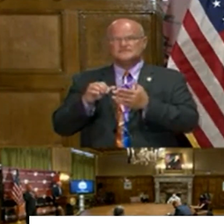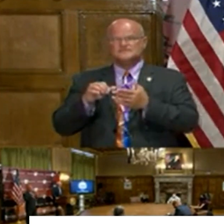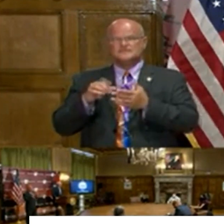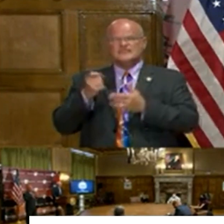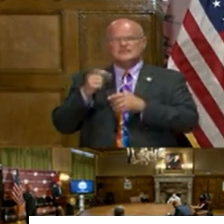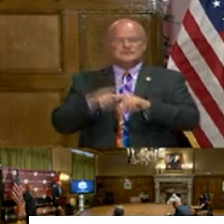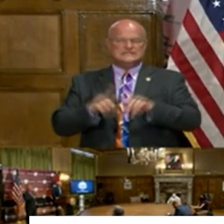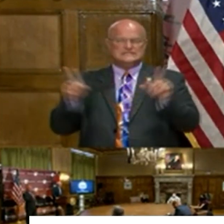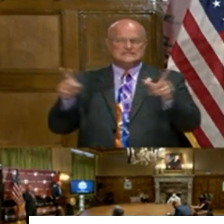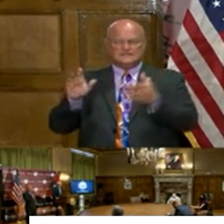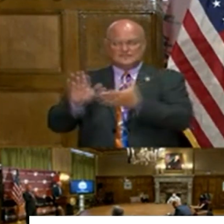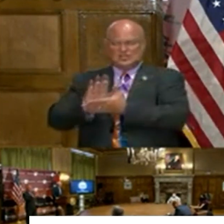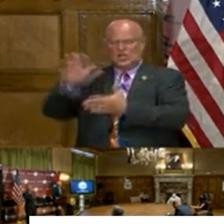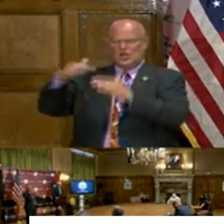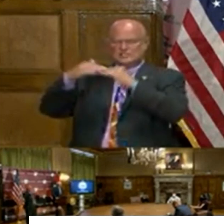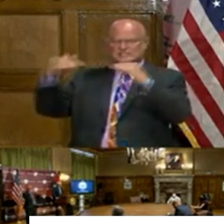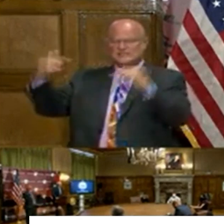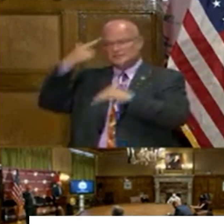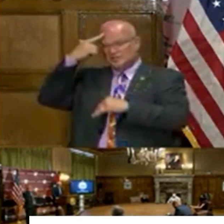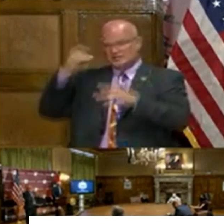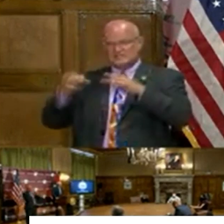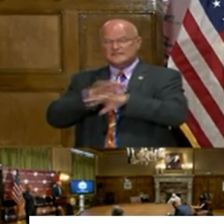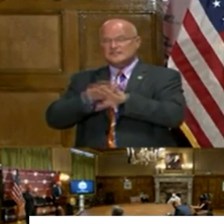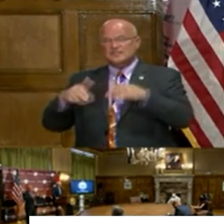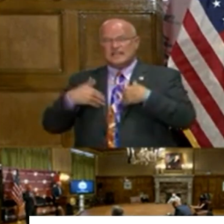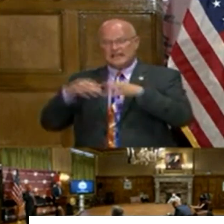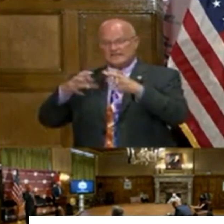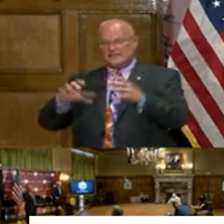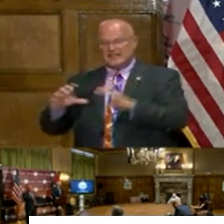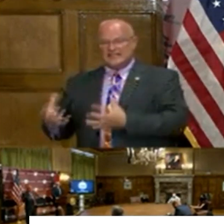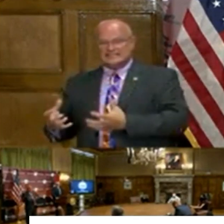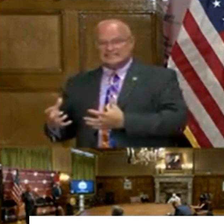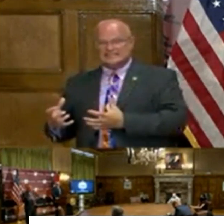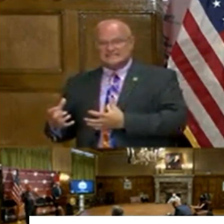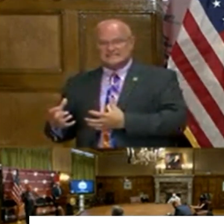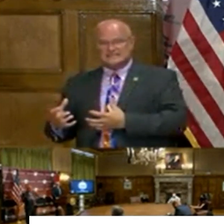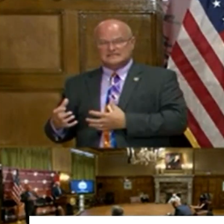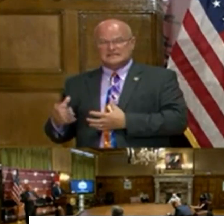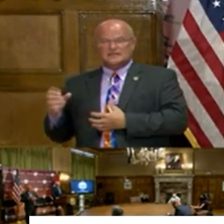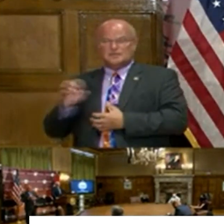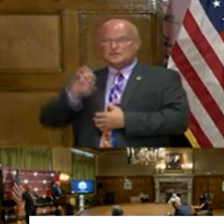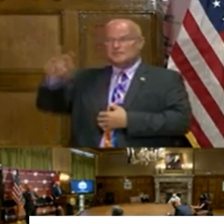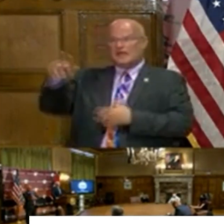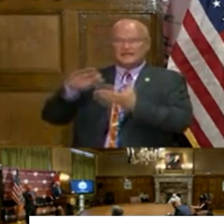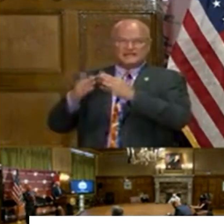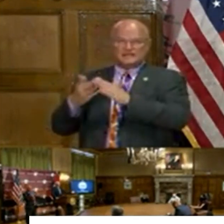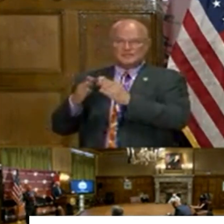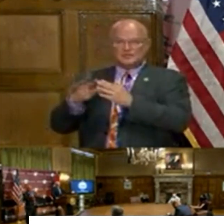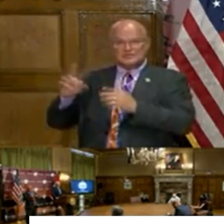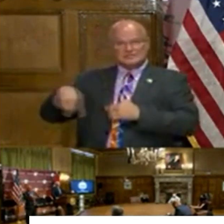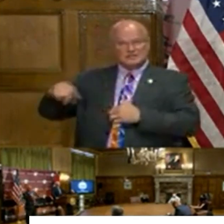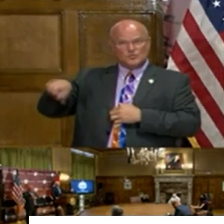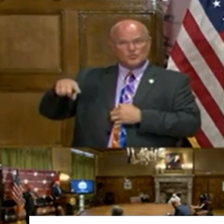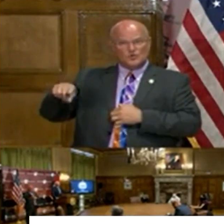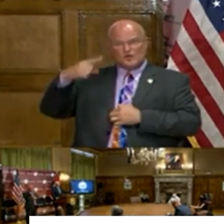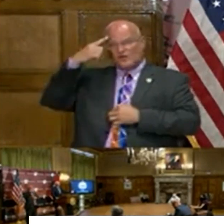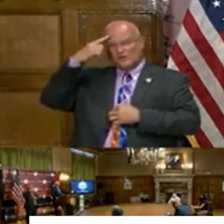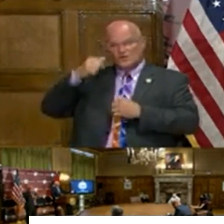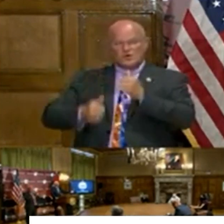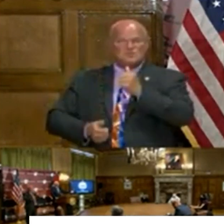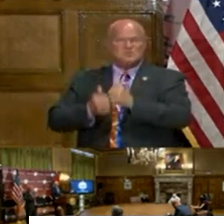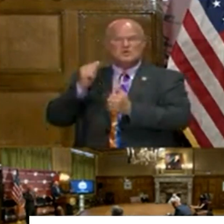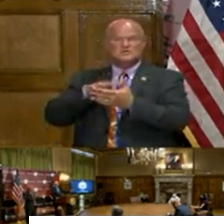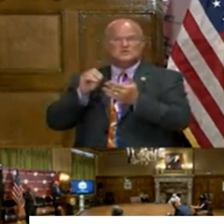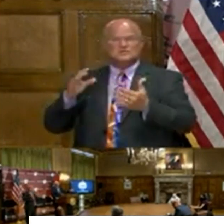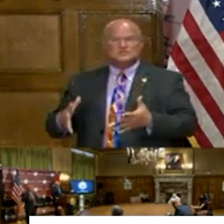it's a little bit different at the college level, because if you didn't have classes, they would be back in their community somewhere. For the